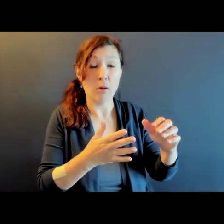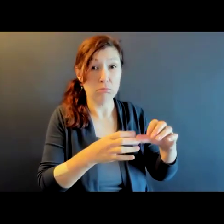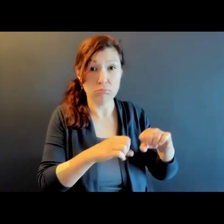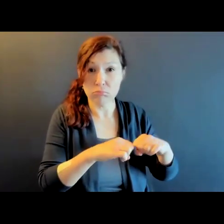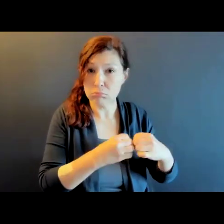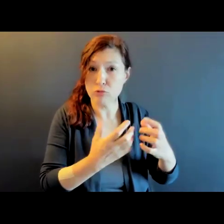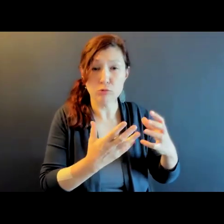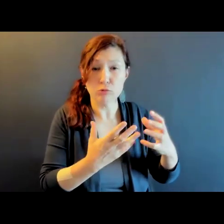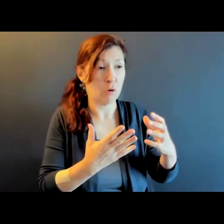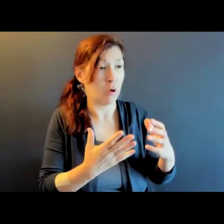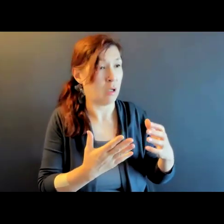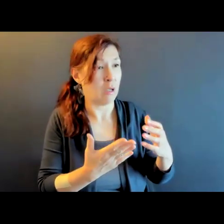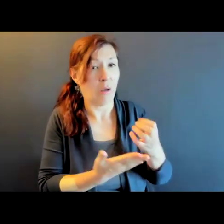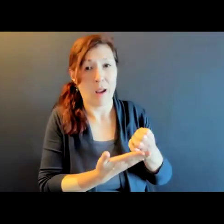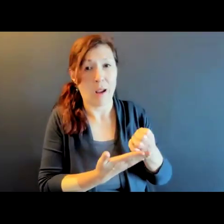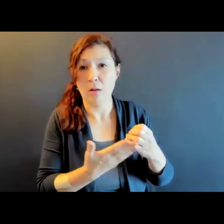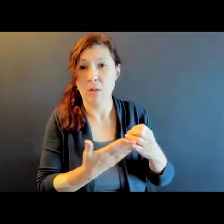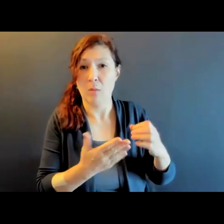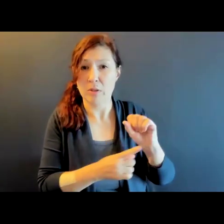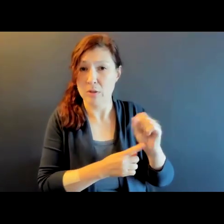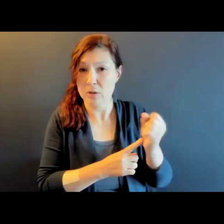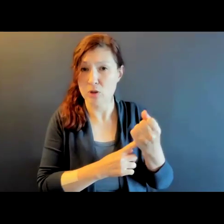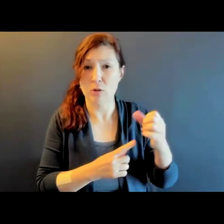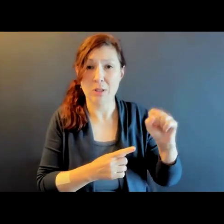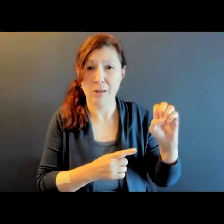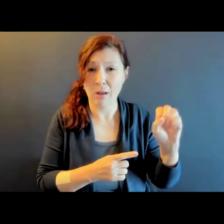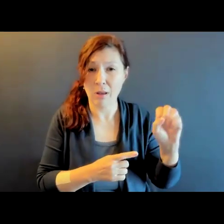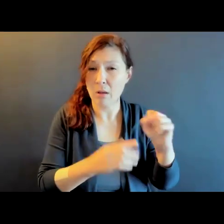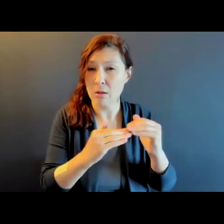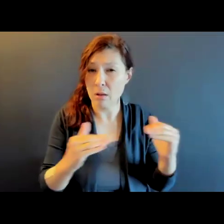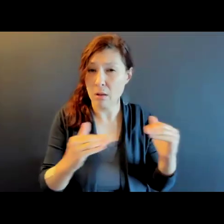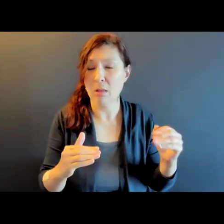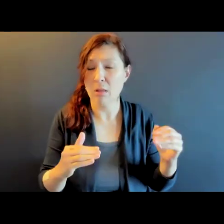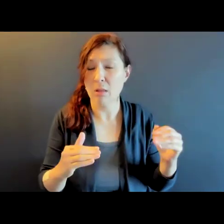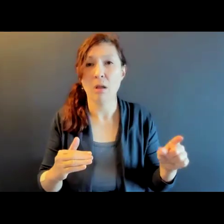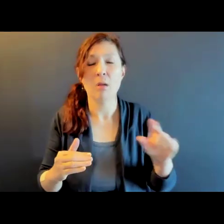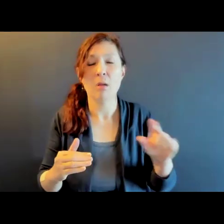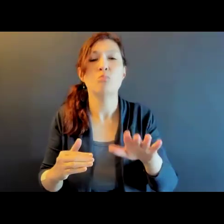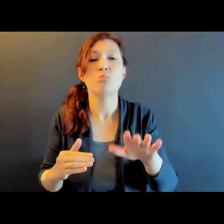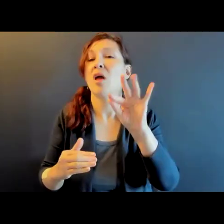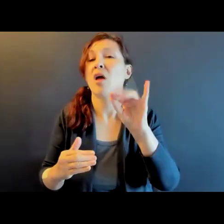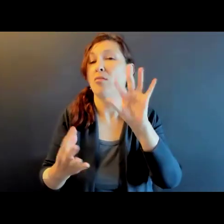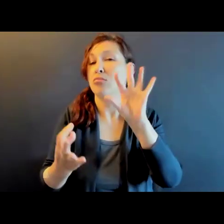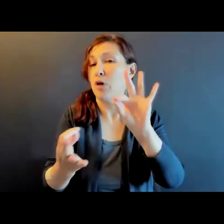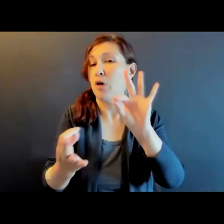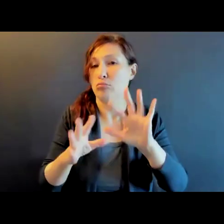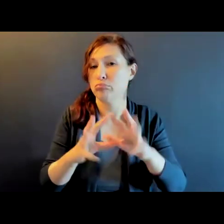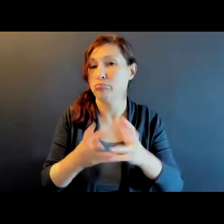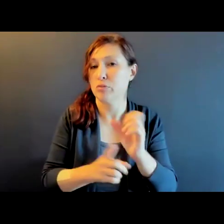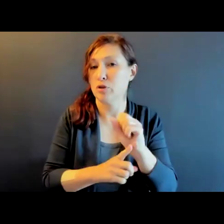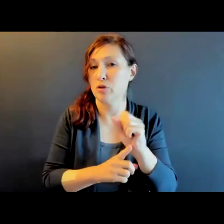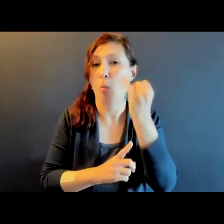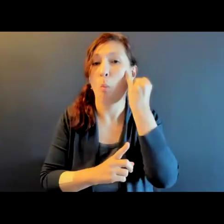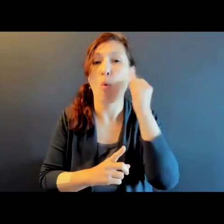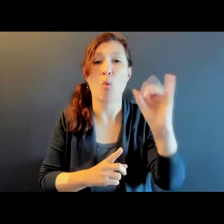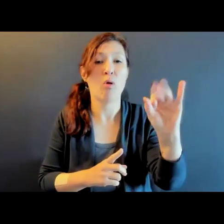Say the unintended consequence is that, let's say, in an ideal situation, we have 1,000